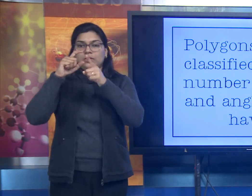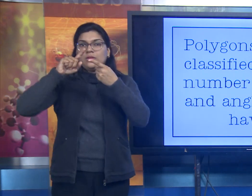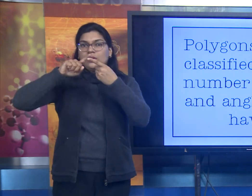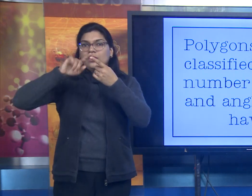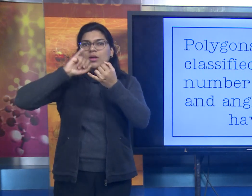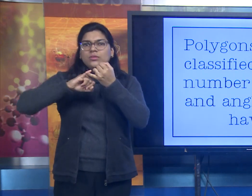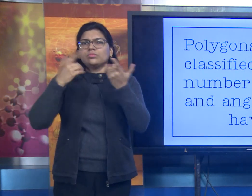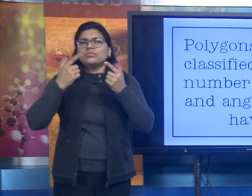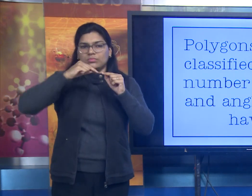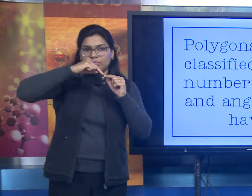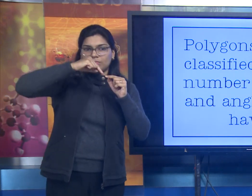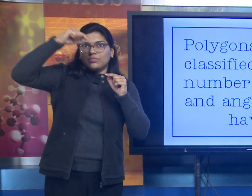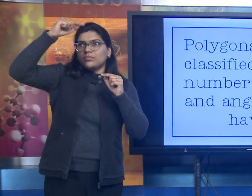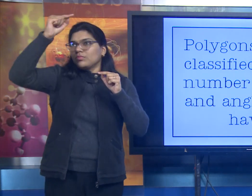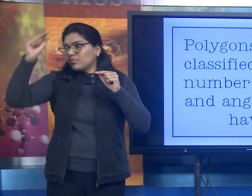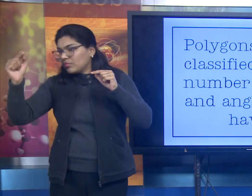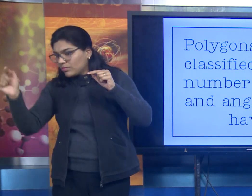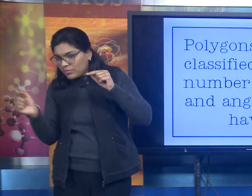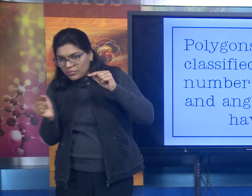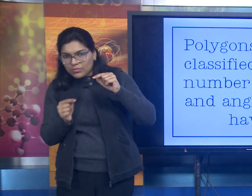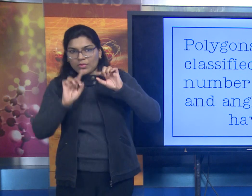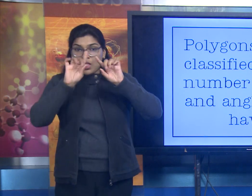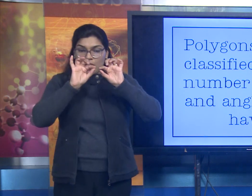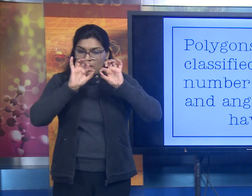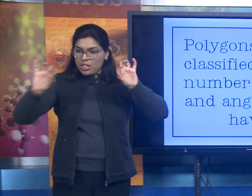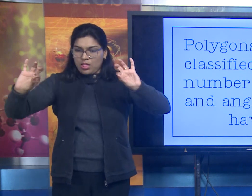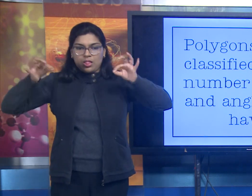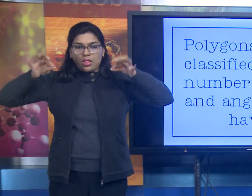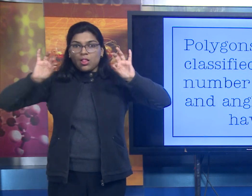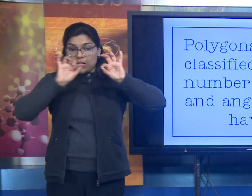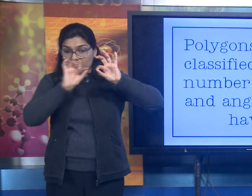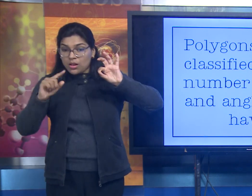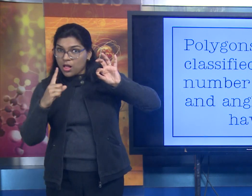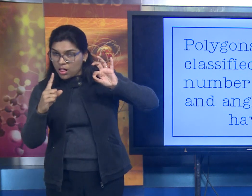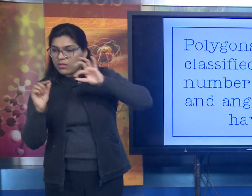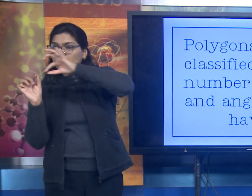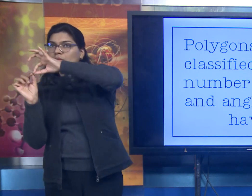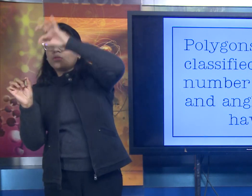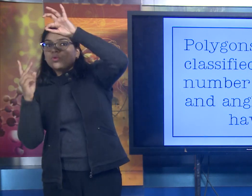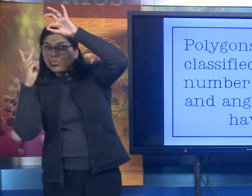word sides, sides. What is the meaning of sides? You see the meaning of